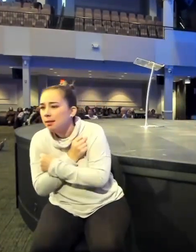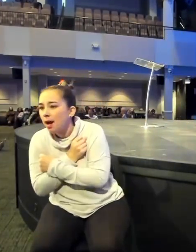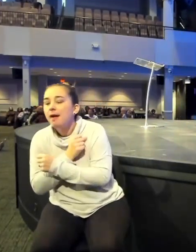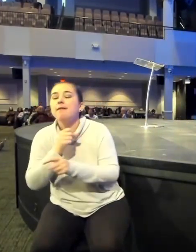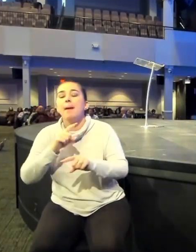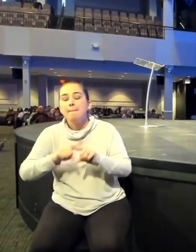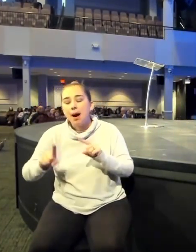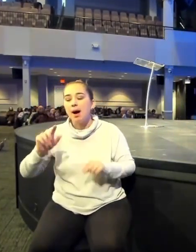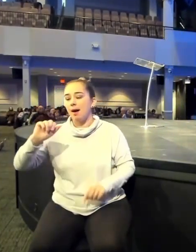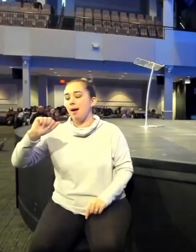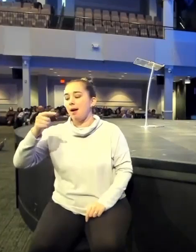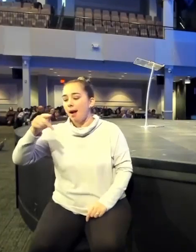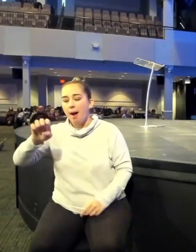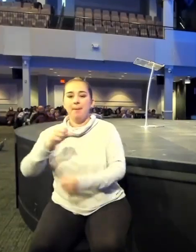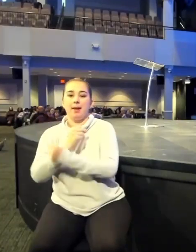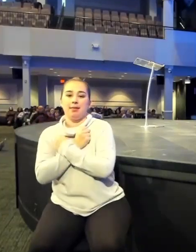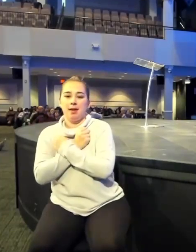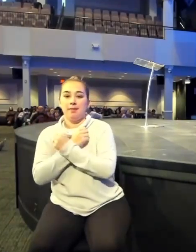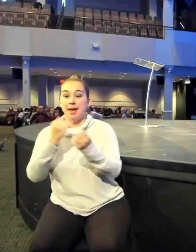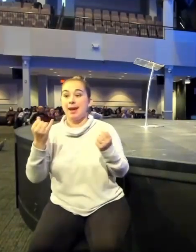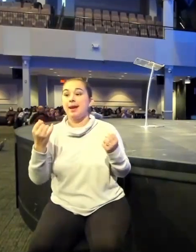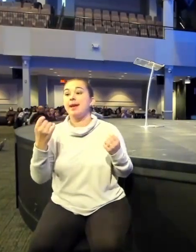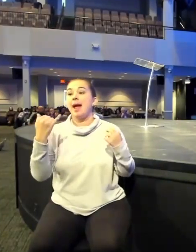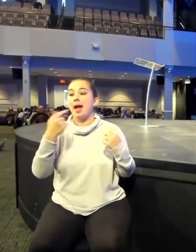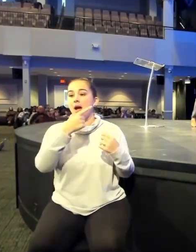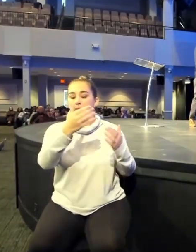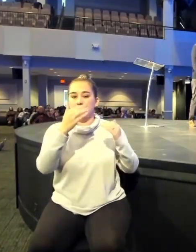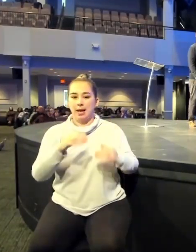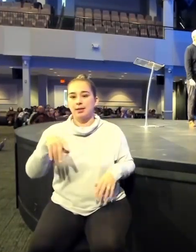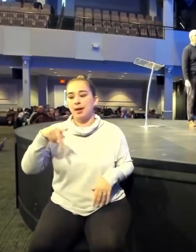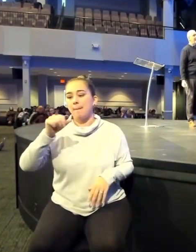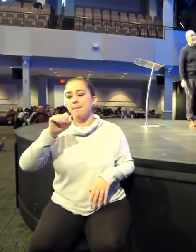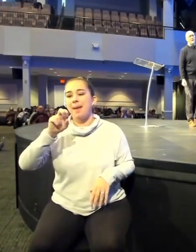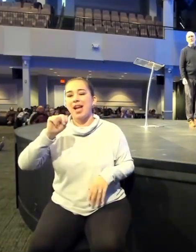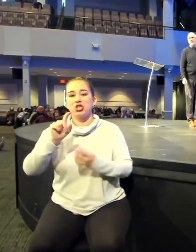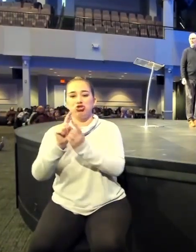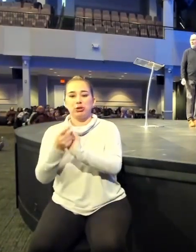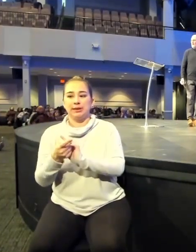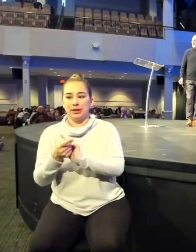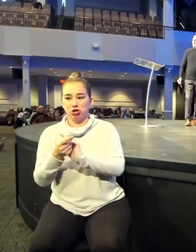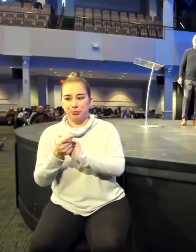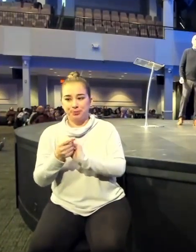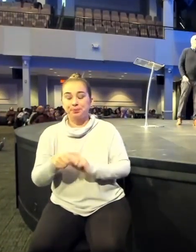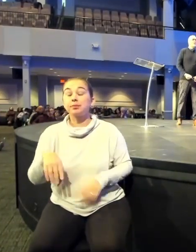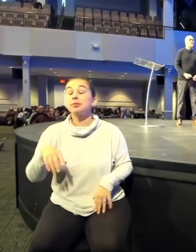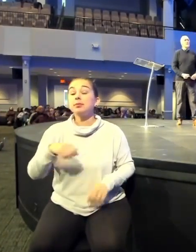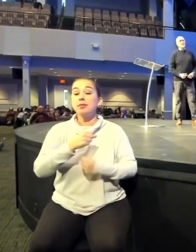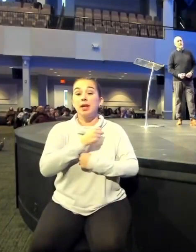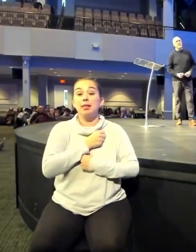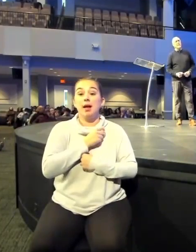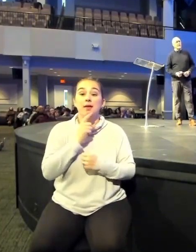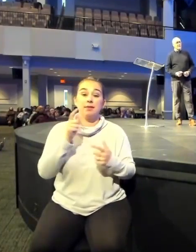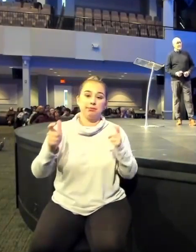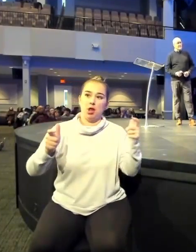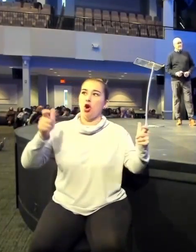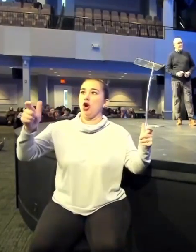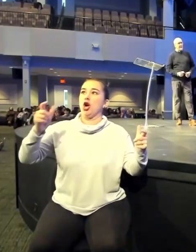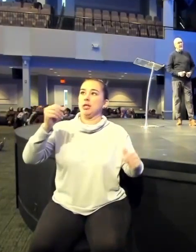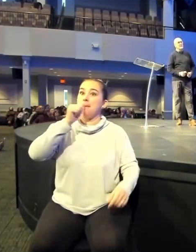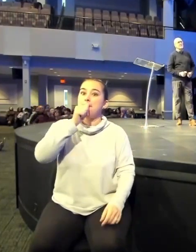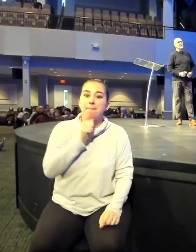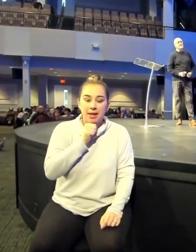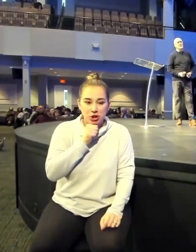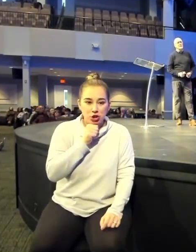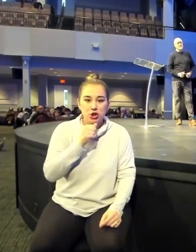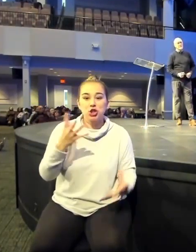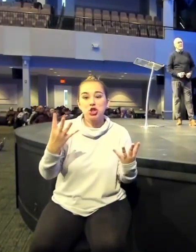this from the Passion Translation, just the definition of love here, picking up in verse number 4. Love is large and incredibly patient.